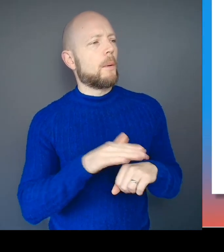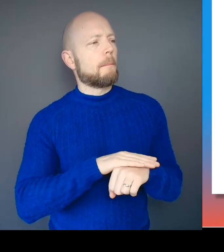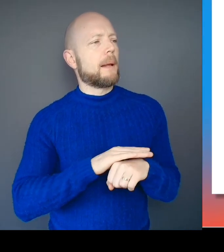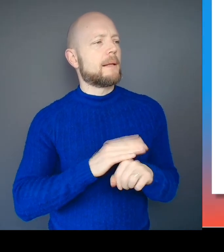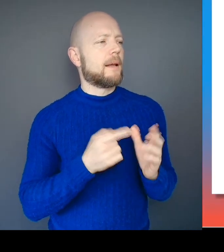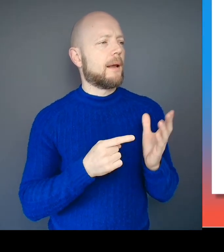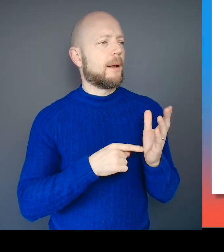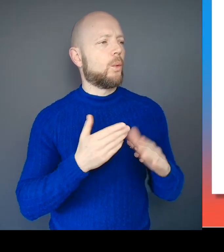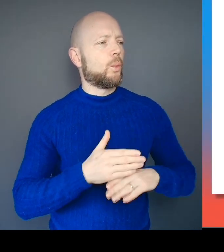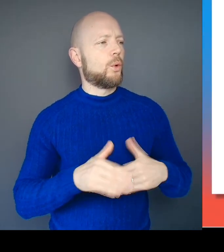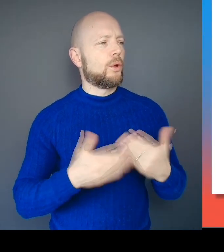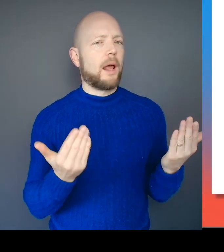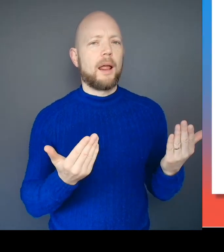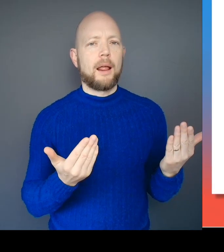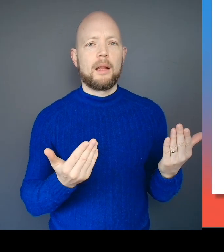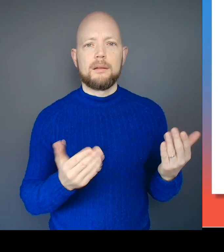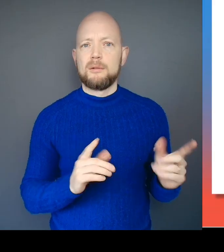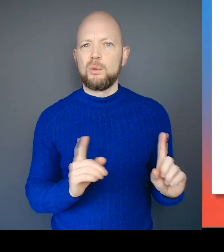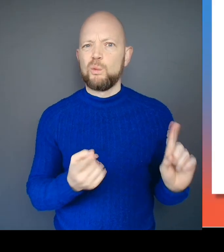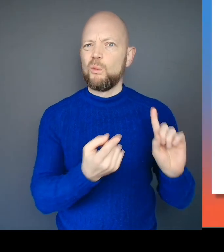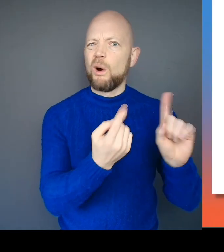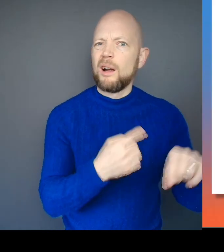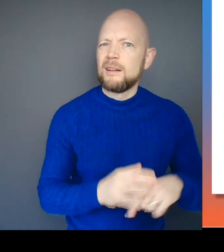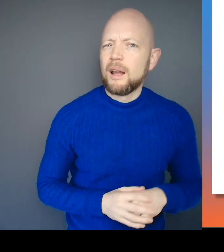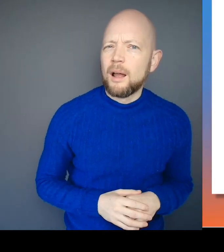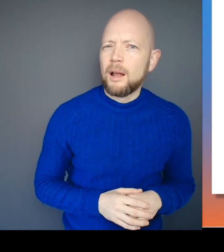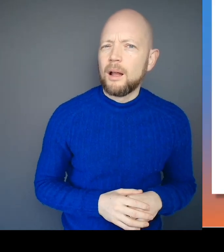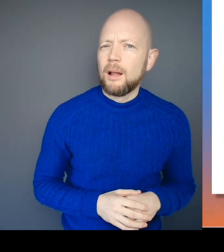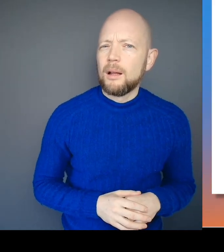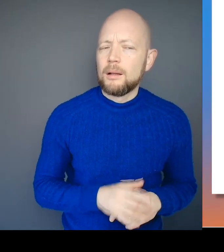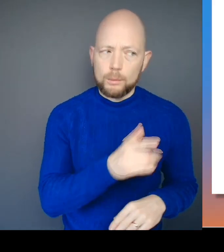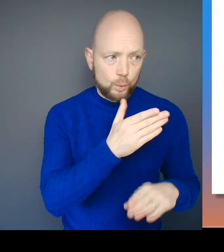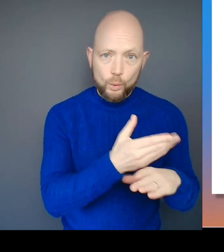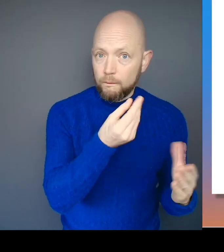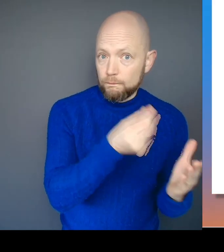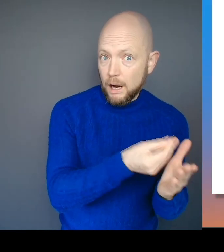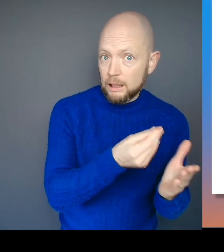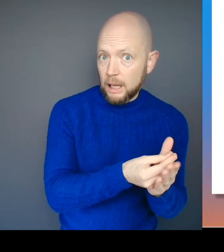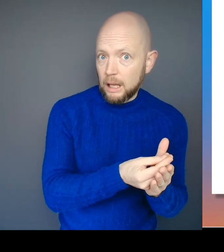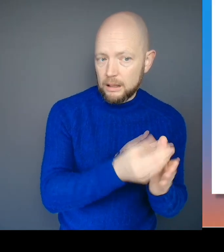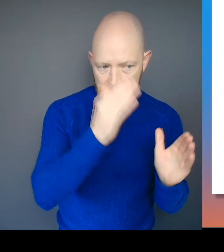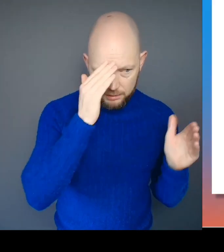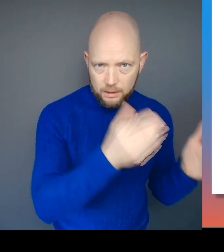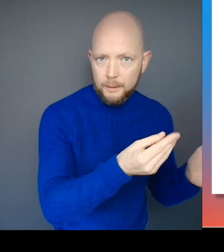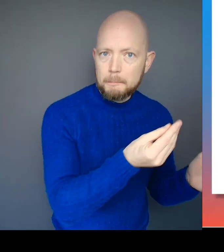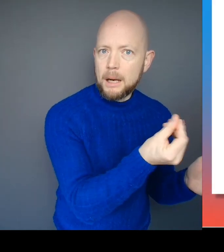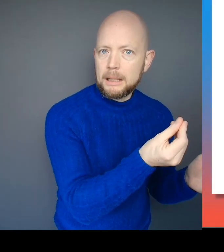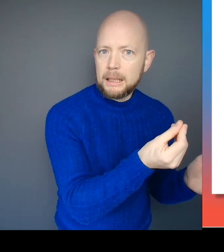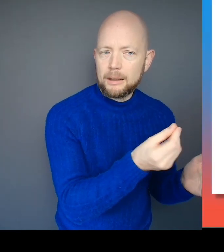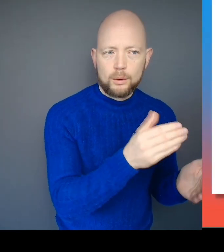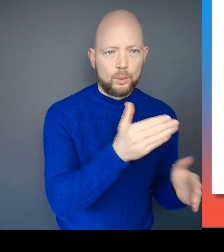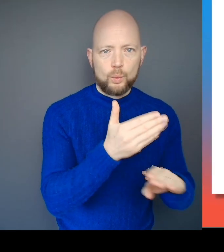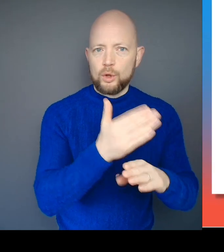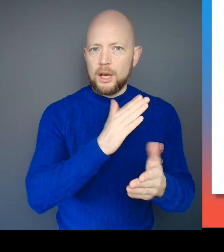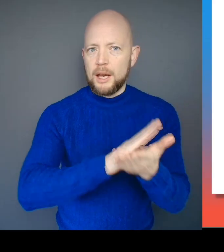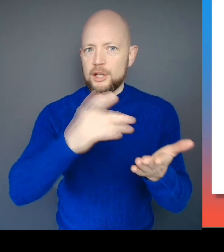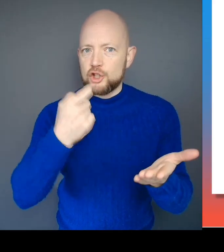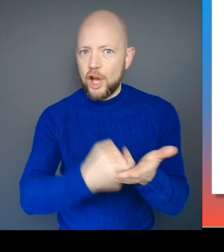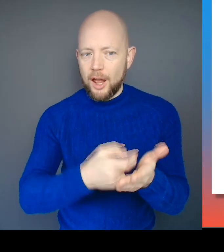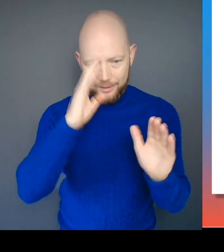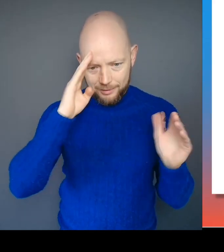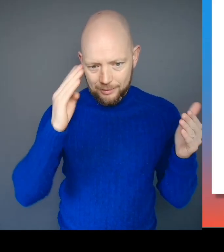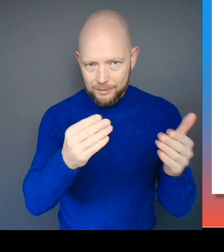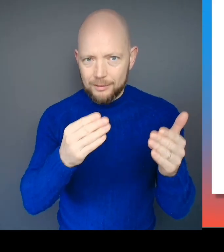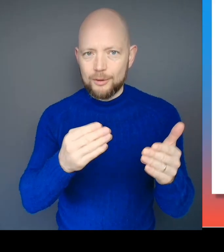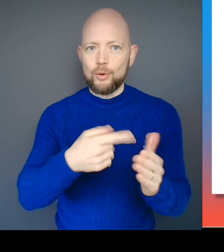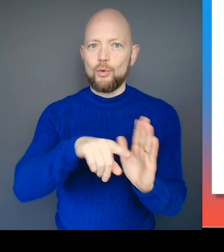organization, tell me about pets at work day, what could happen? If it was someone in finance, they probably would have told me about the budget. If it was someone in HR,